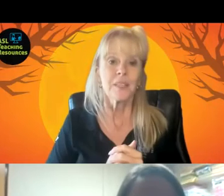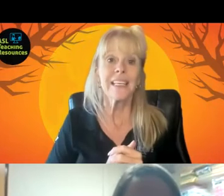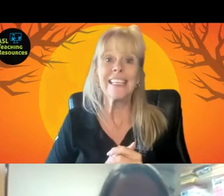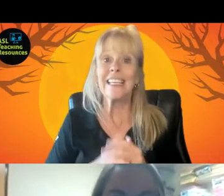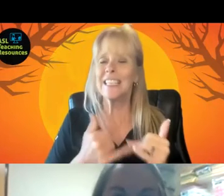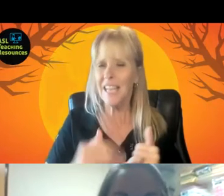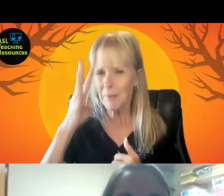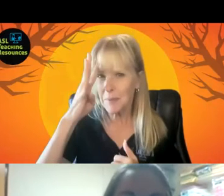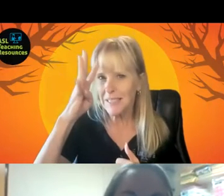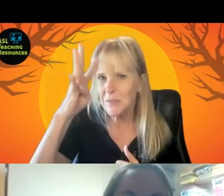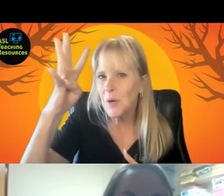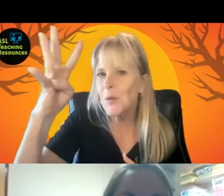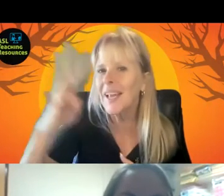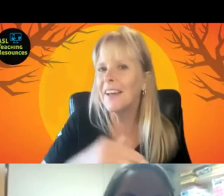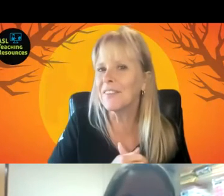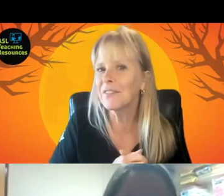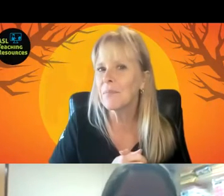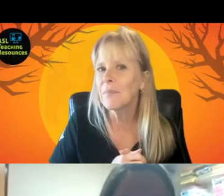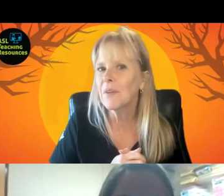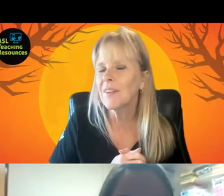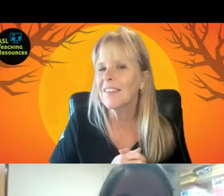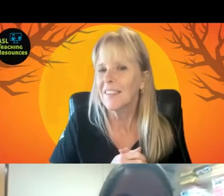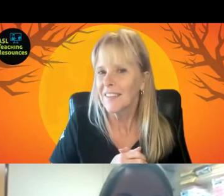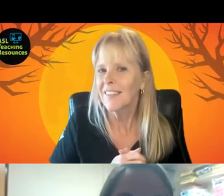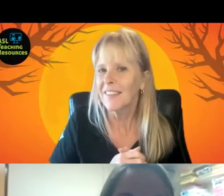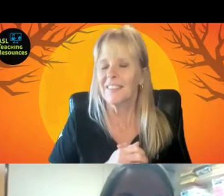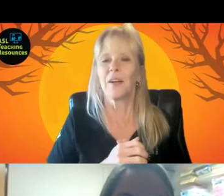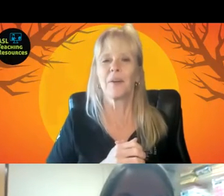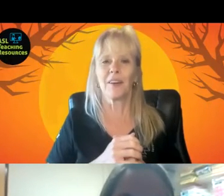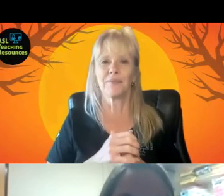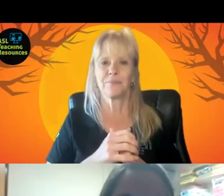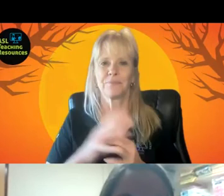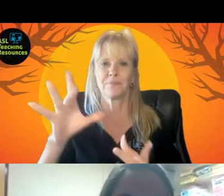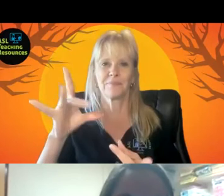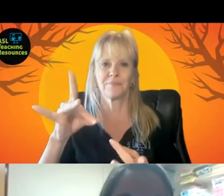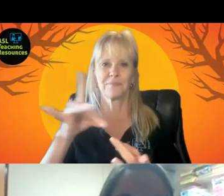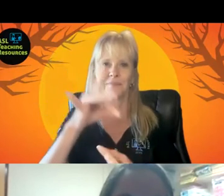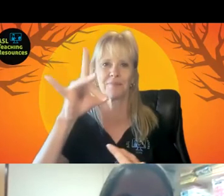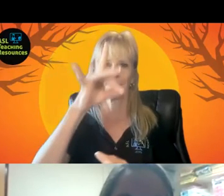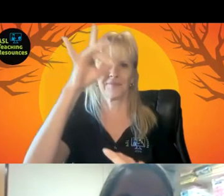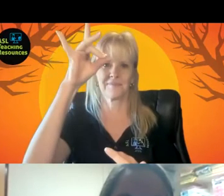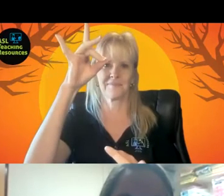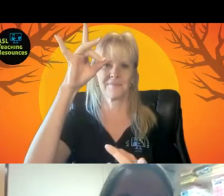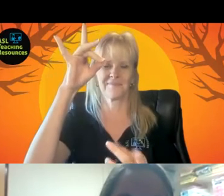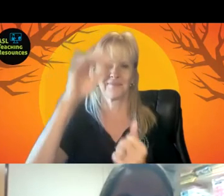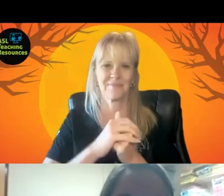again. This time you have to be a little more creative. Here we go.